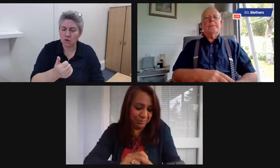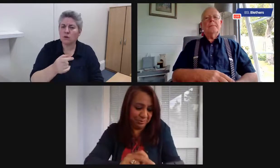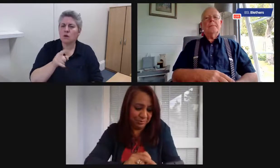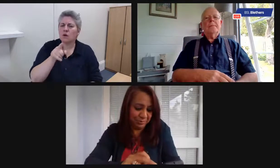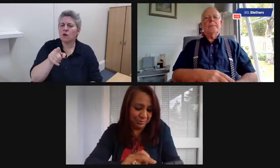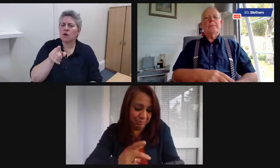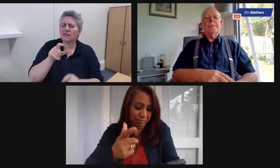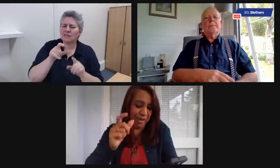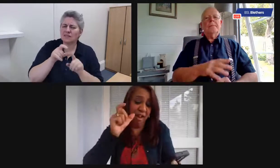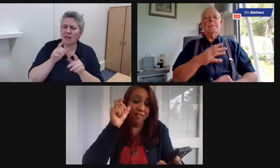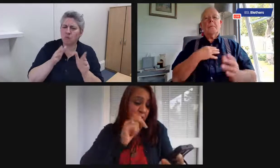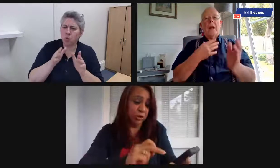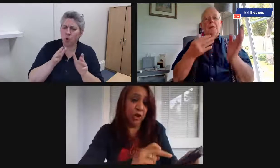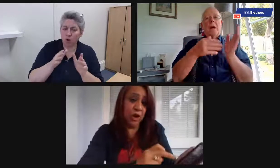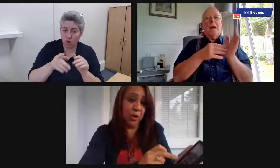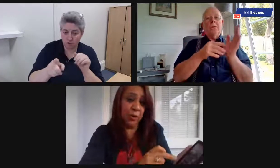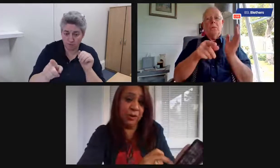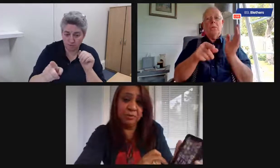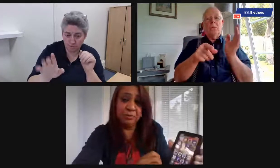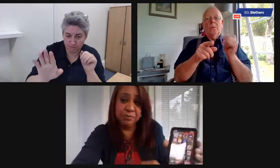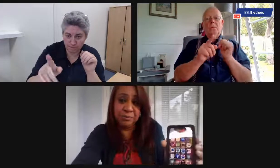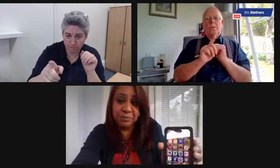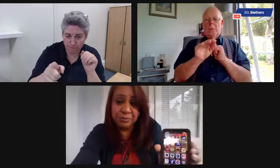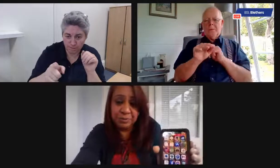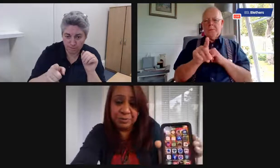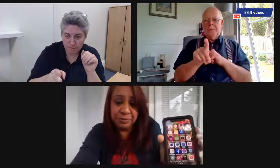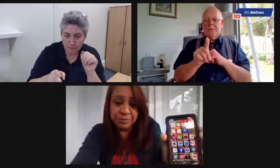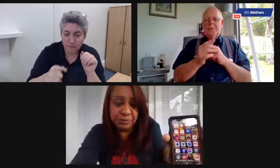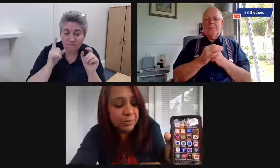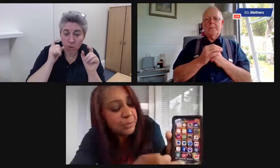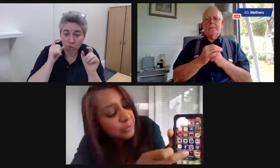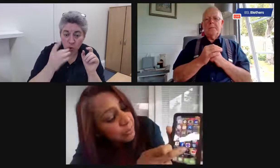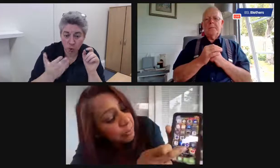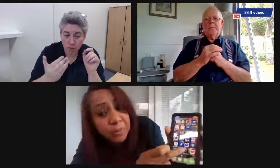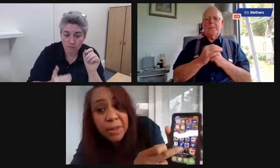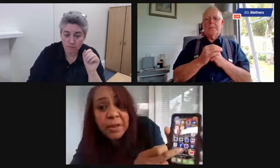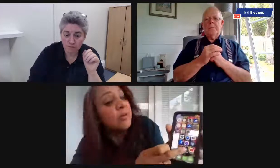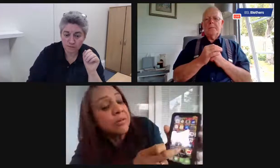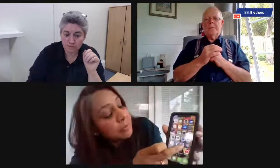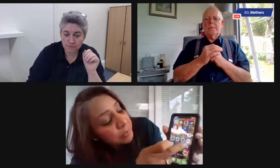If you just show everyone in their mobile just now, the And can I f- just the add to that, when